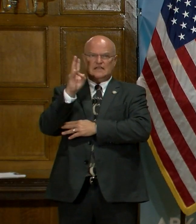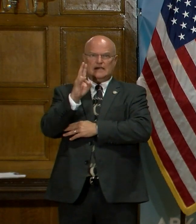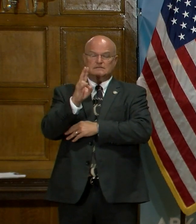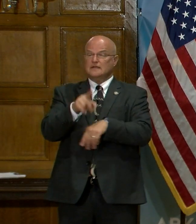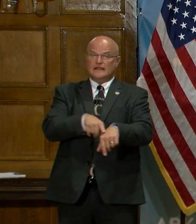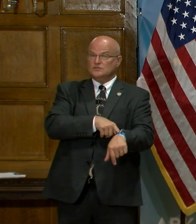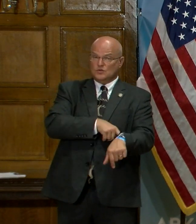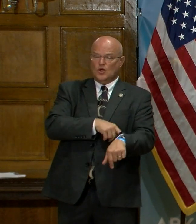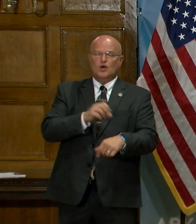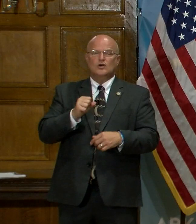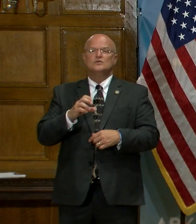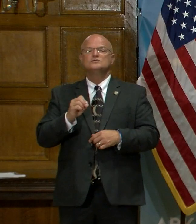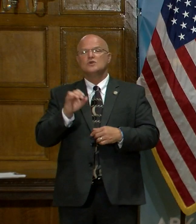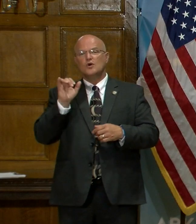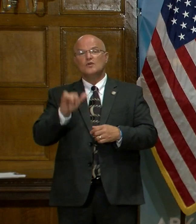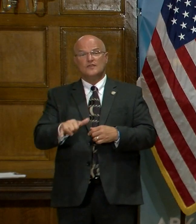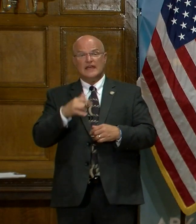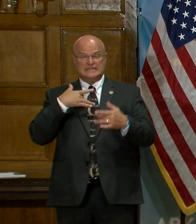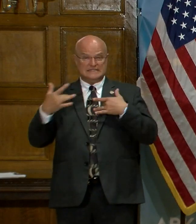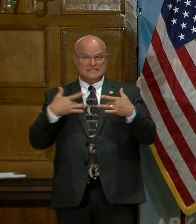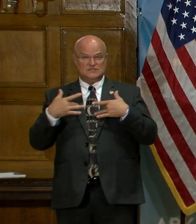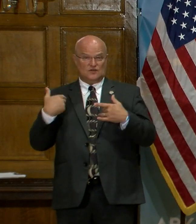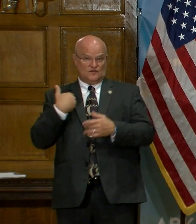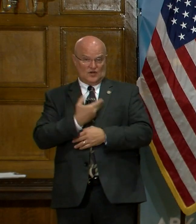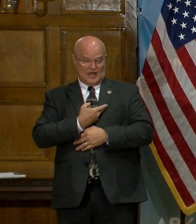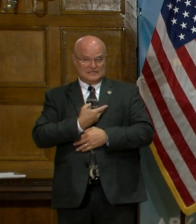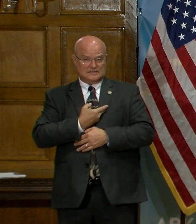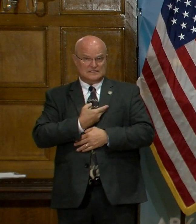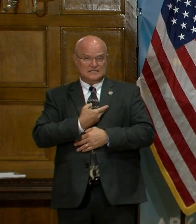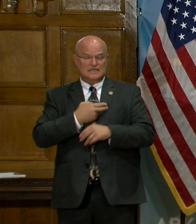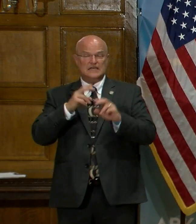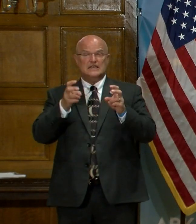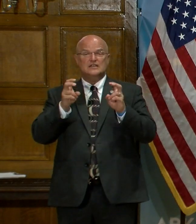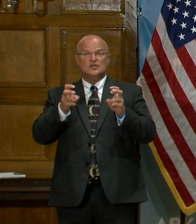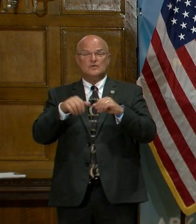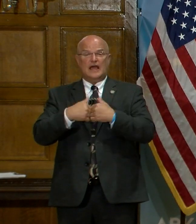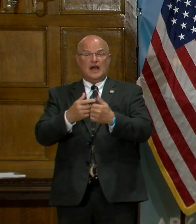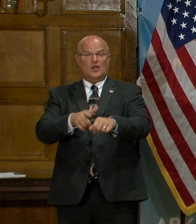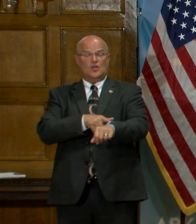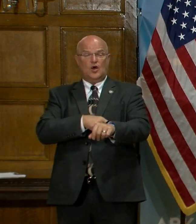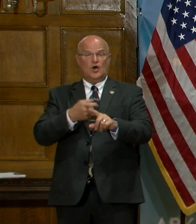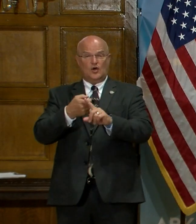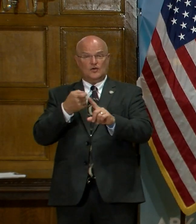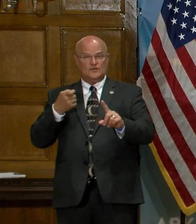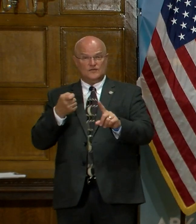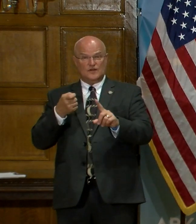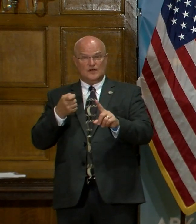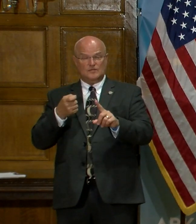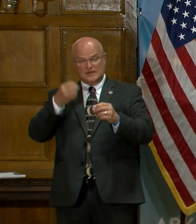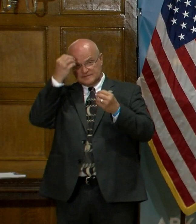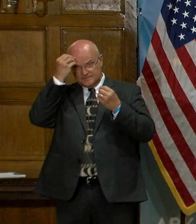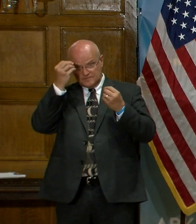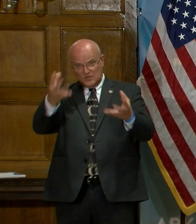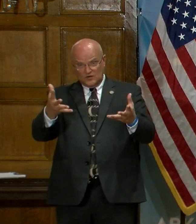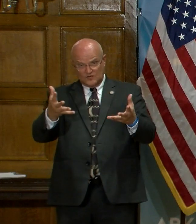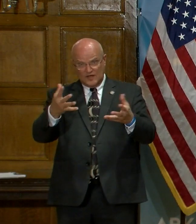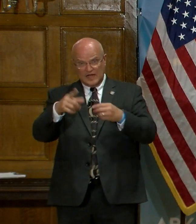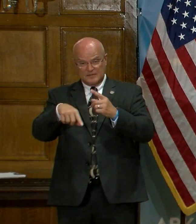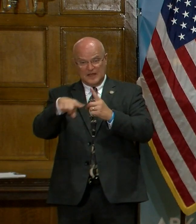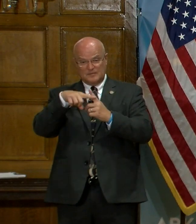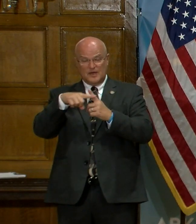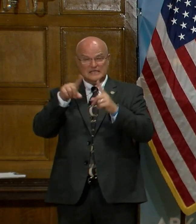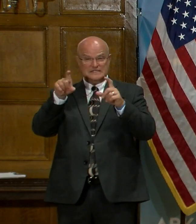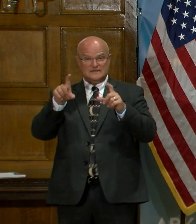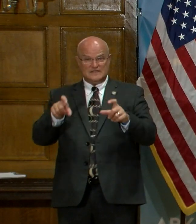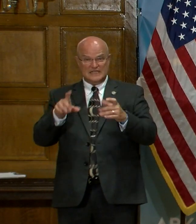too long. And so that is a concern to us in terms of how long from when they get notified of the